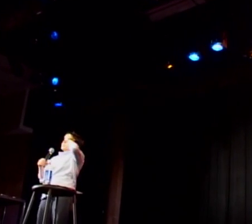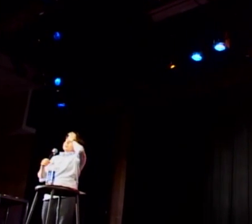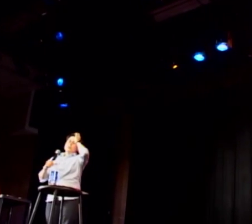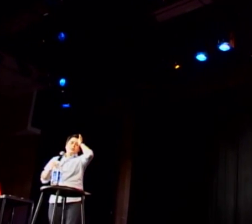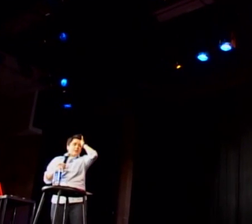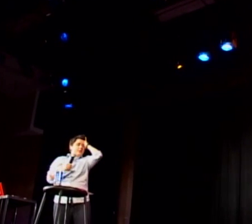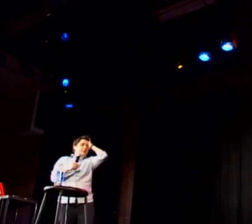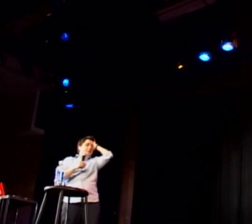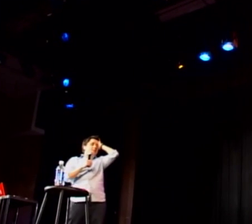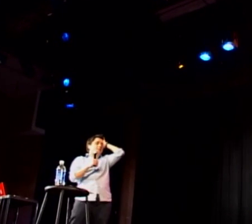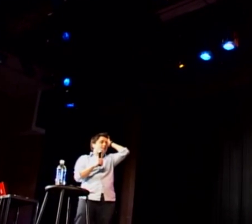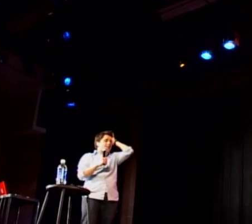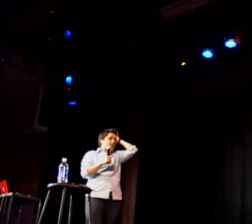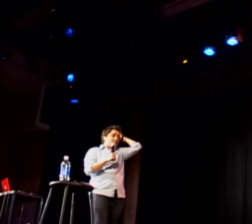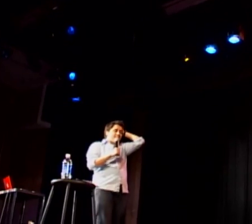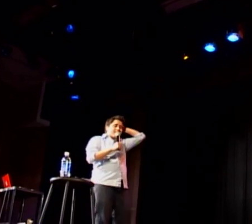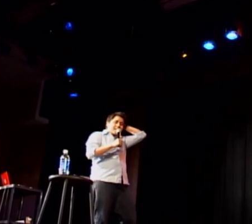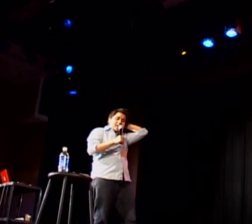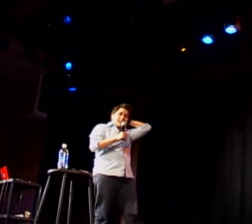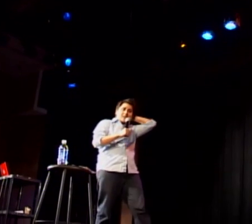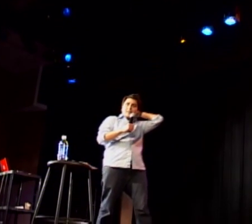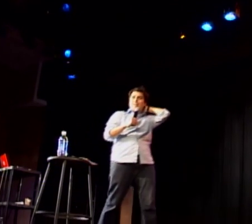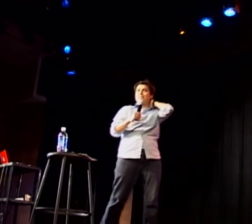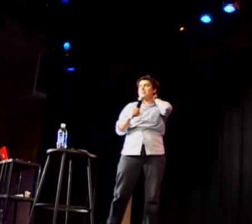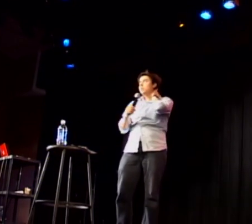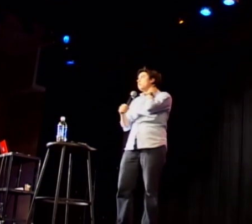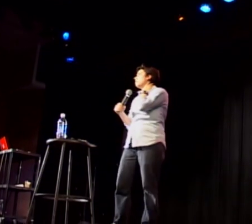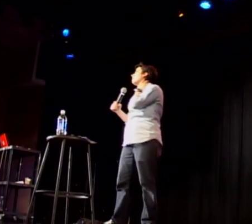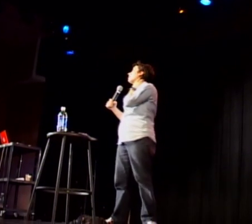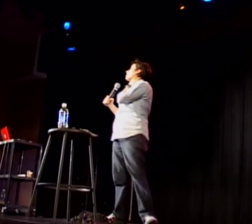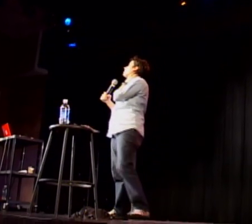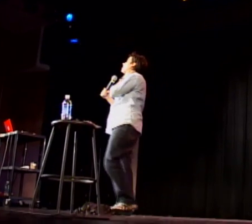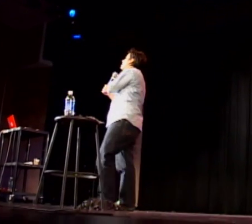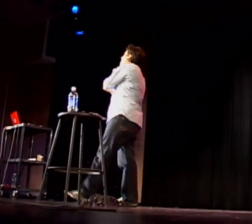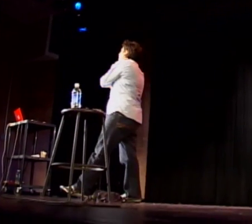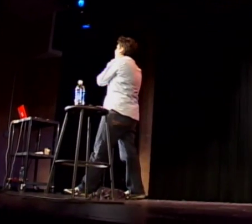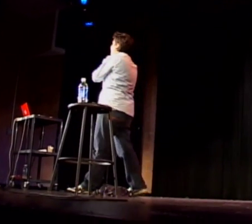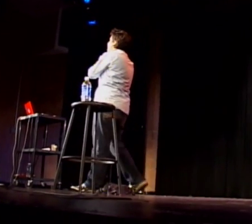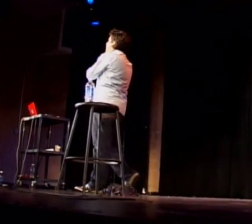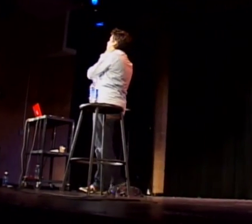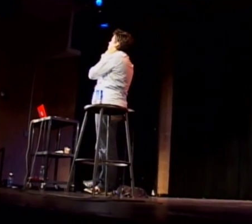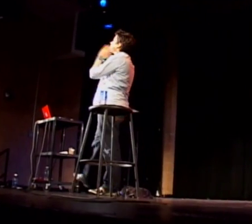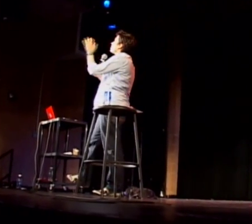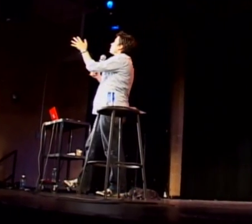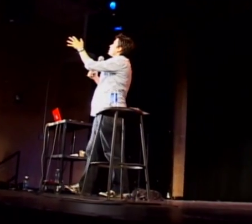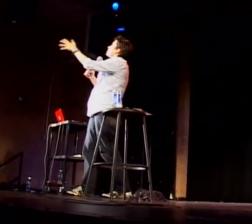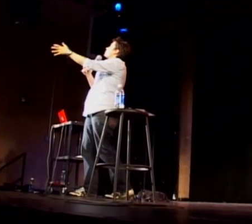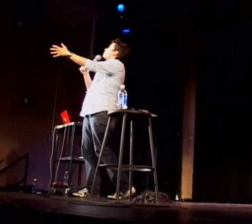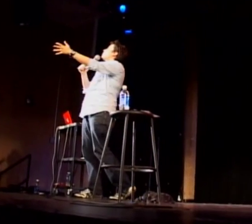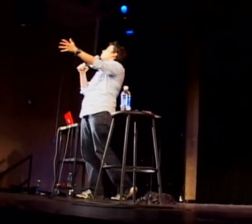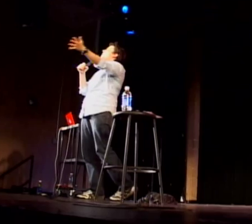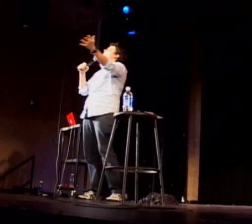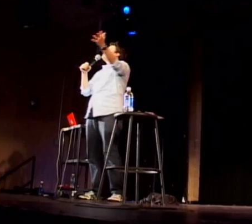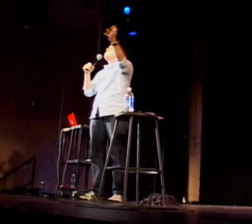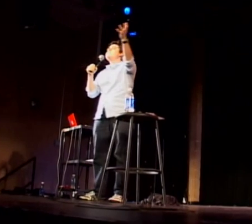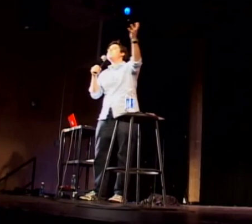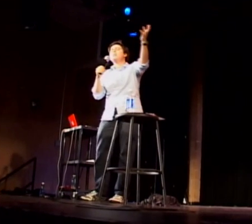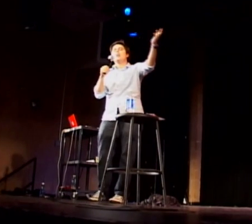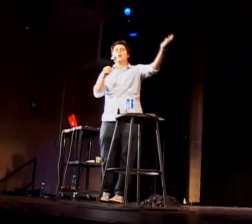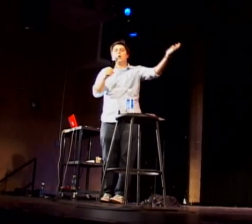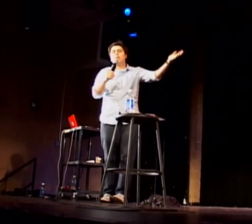God is so good. God is so good. He's so good to